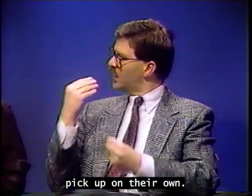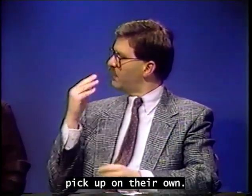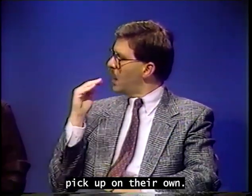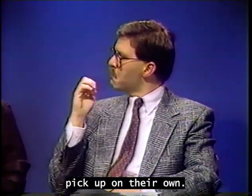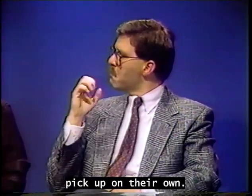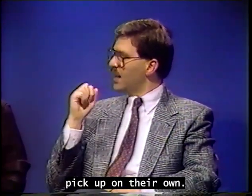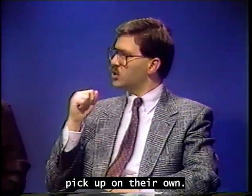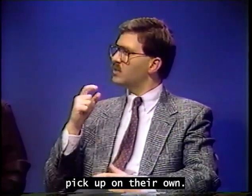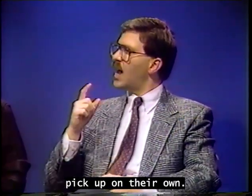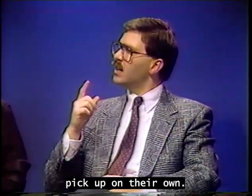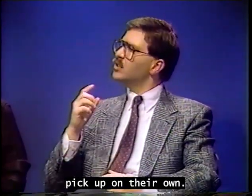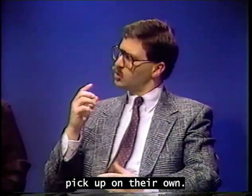pick up on their own.